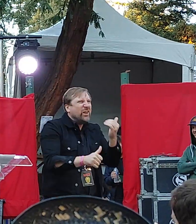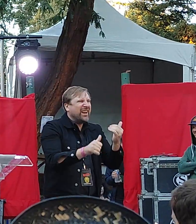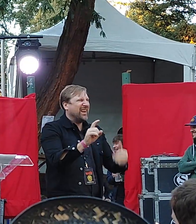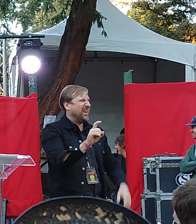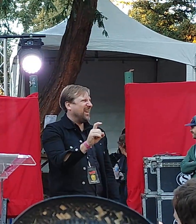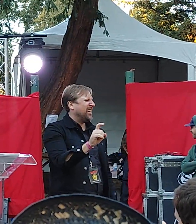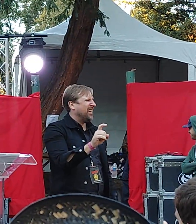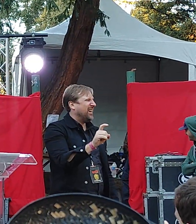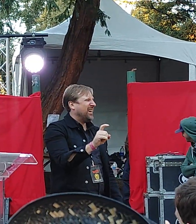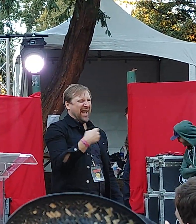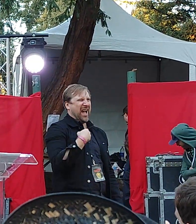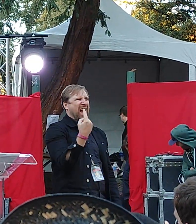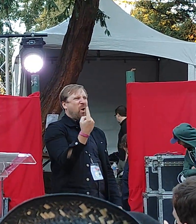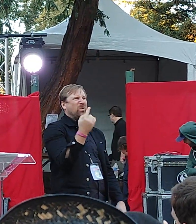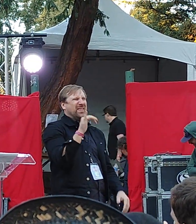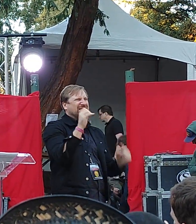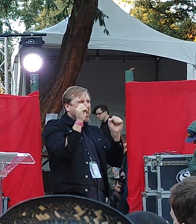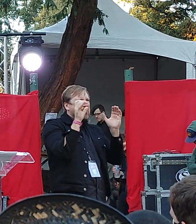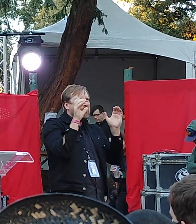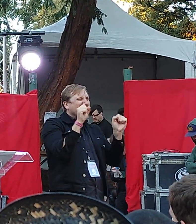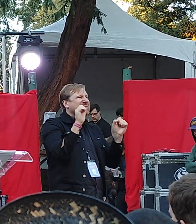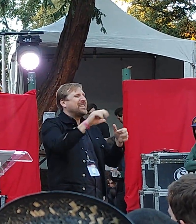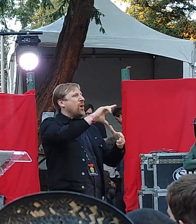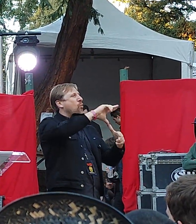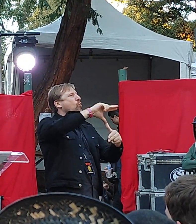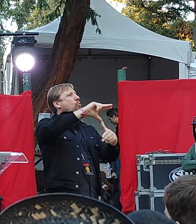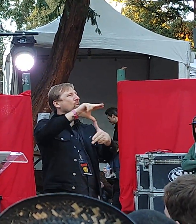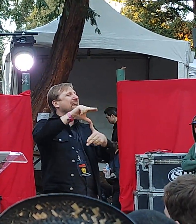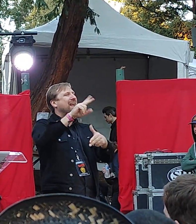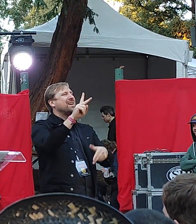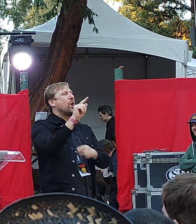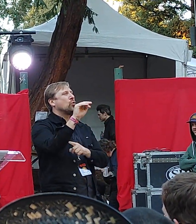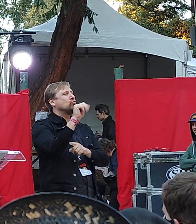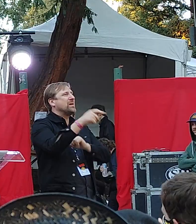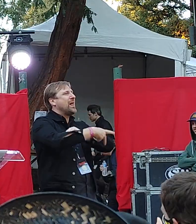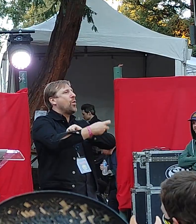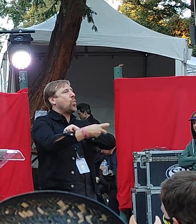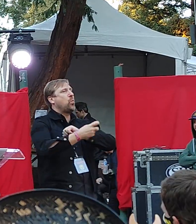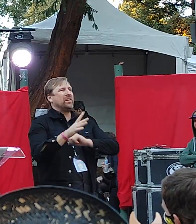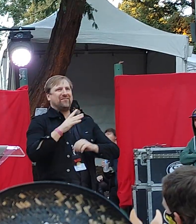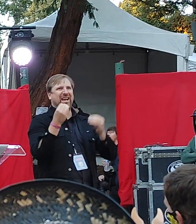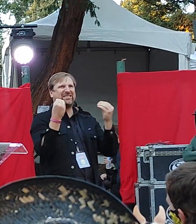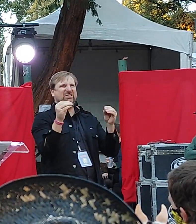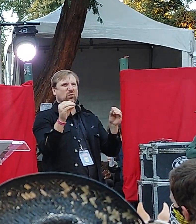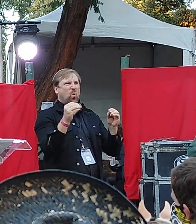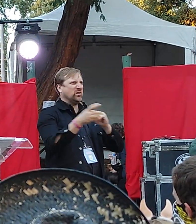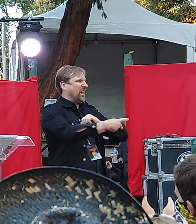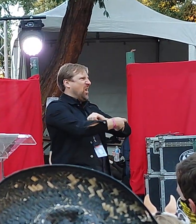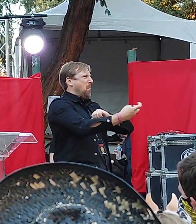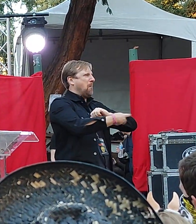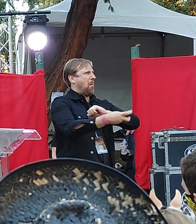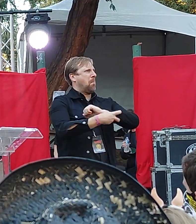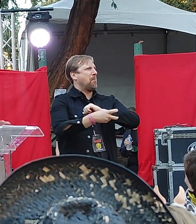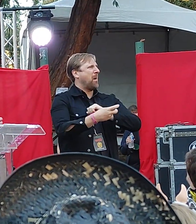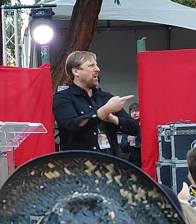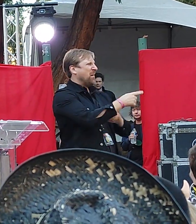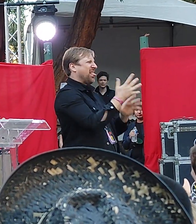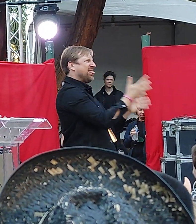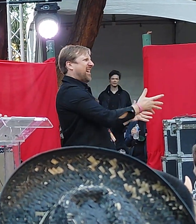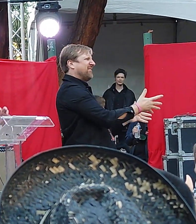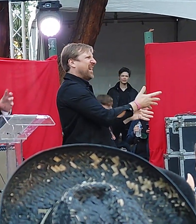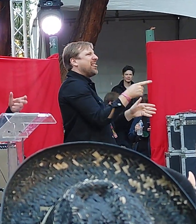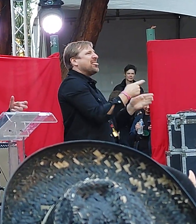You know, I was always amazed in Hurricane Katrina when they looted the fancy stores. After they stole everything, what they didn't steal, they